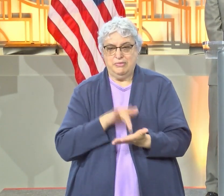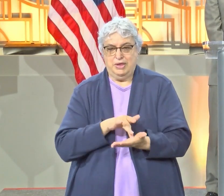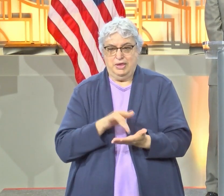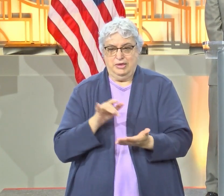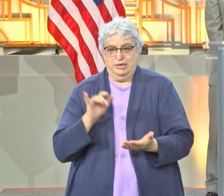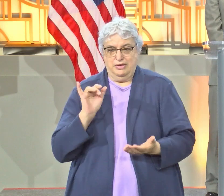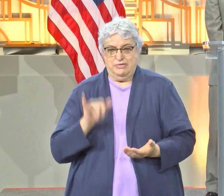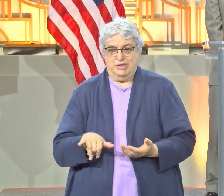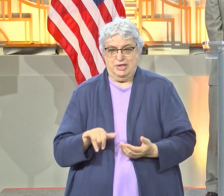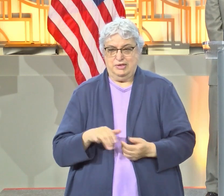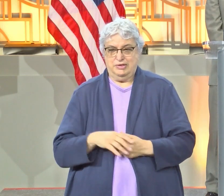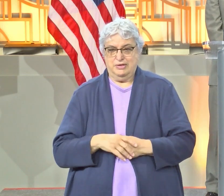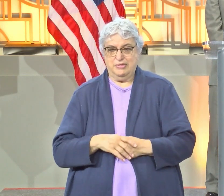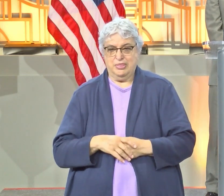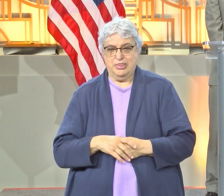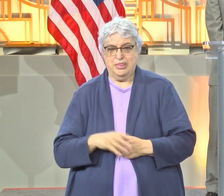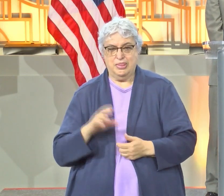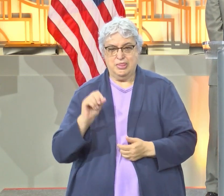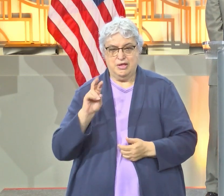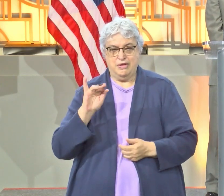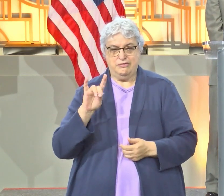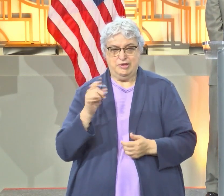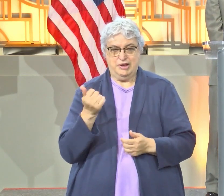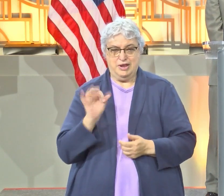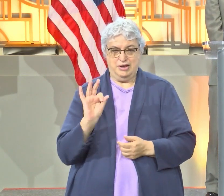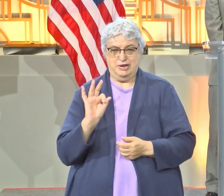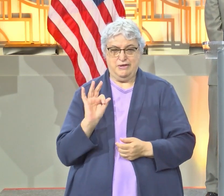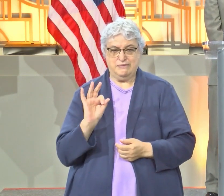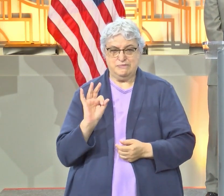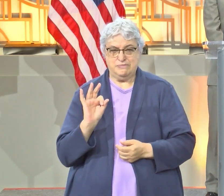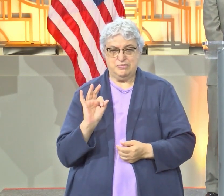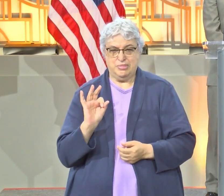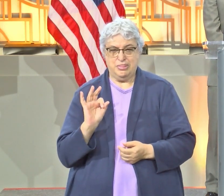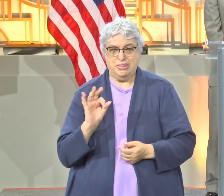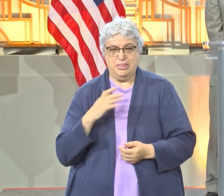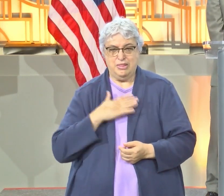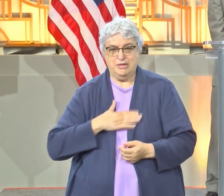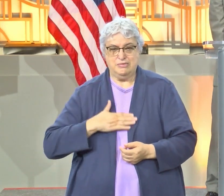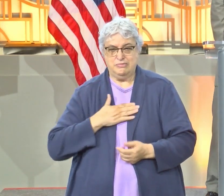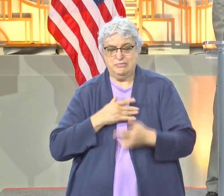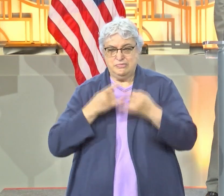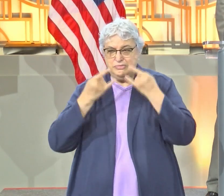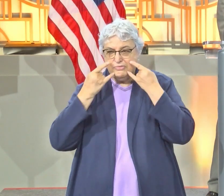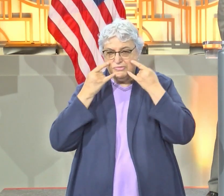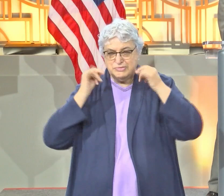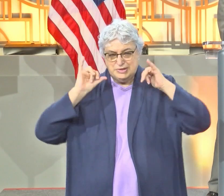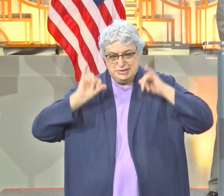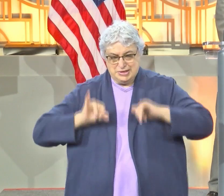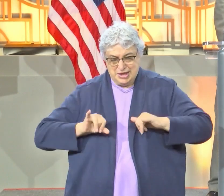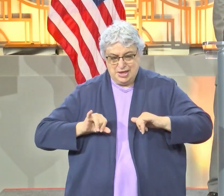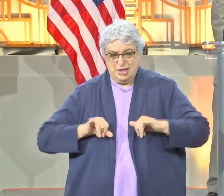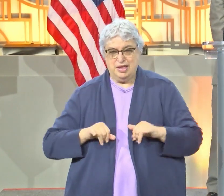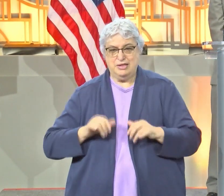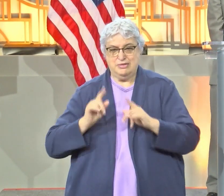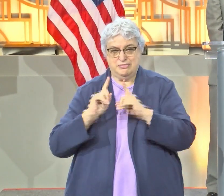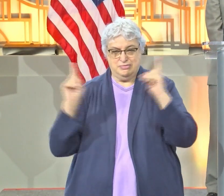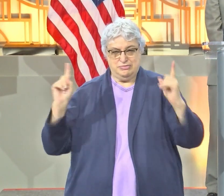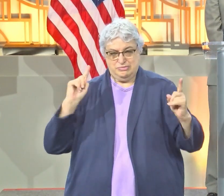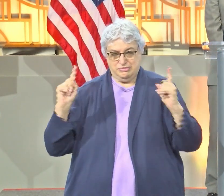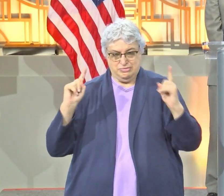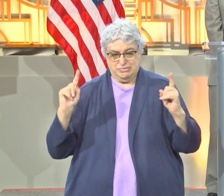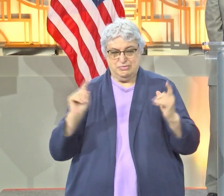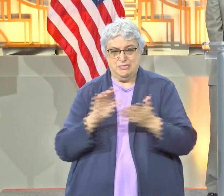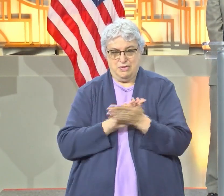storm pertaining to COVID-19. Please keep your masks on, engage in social distancing,